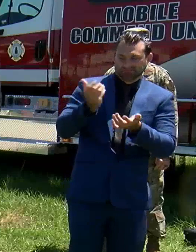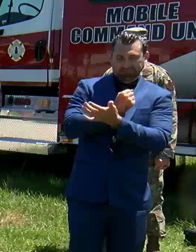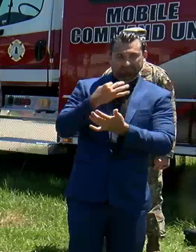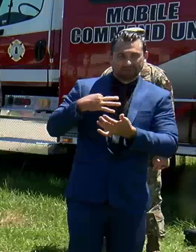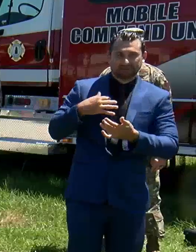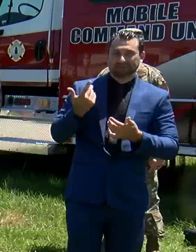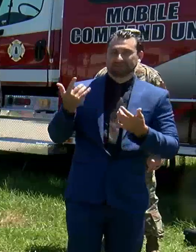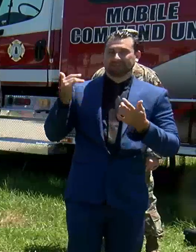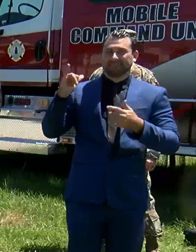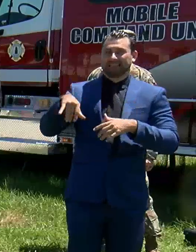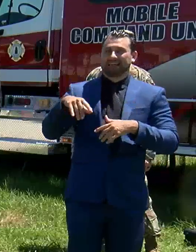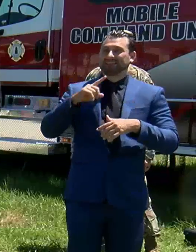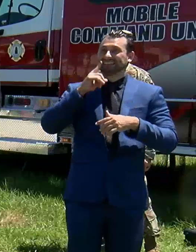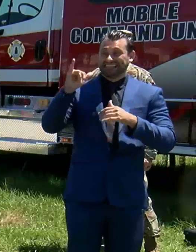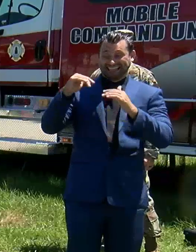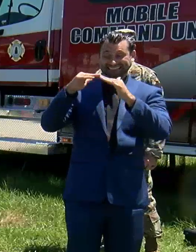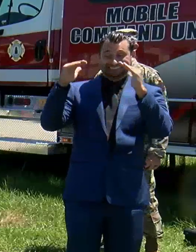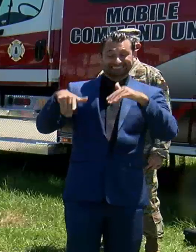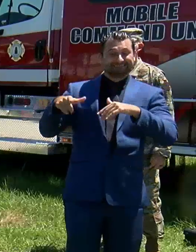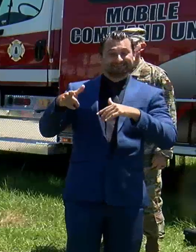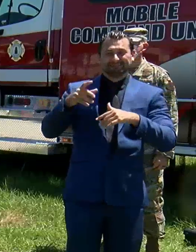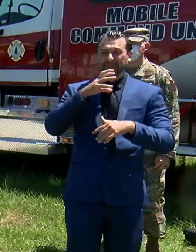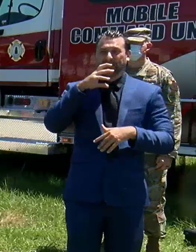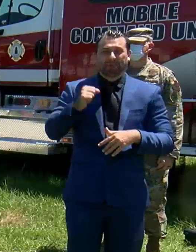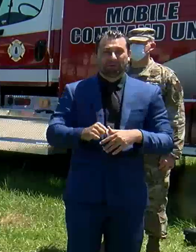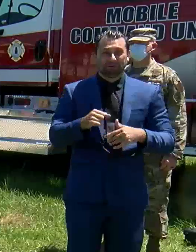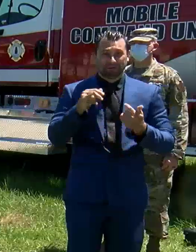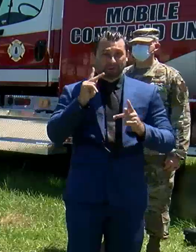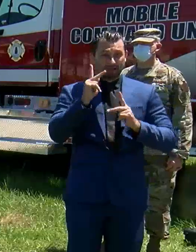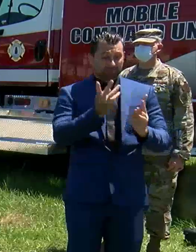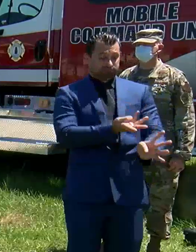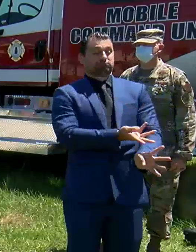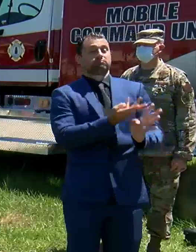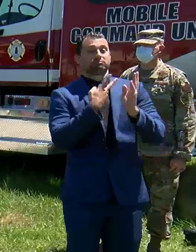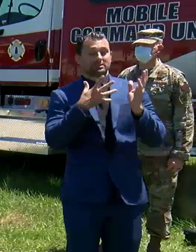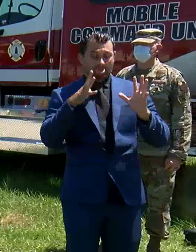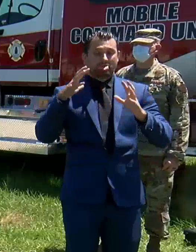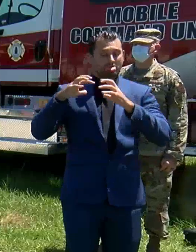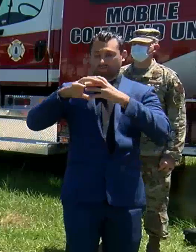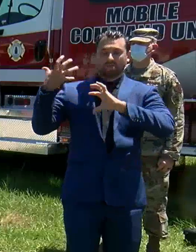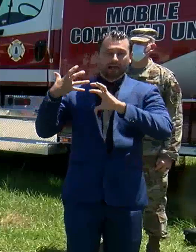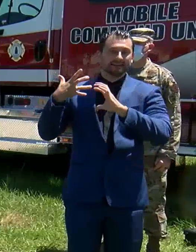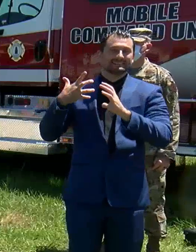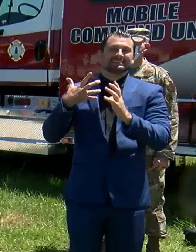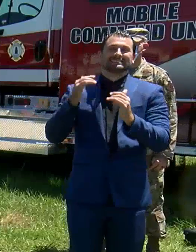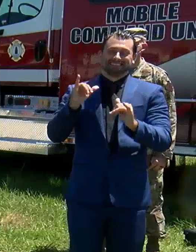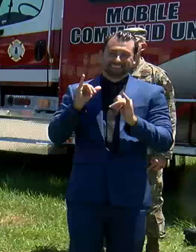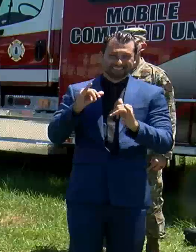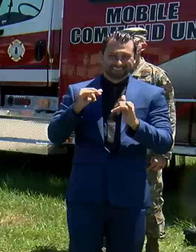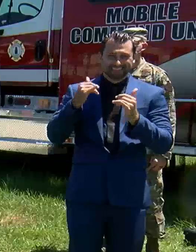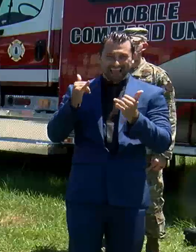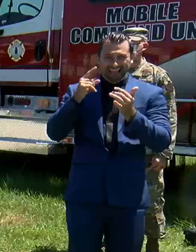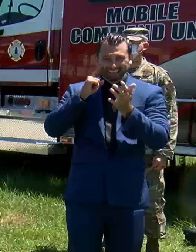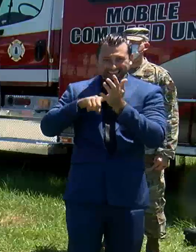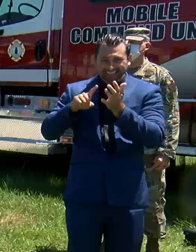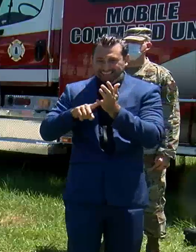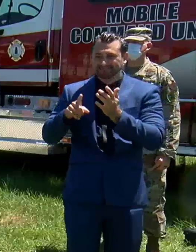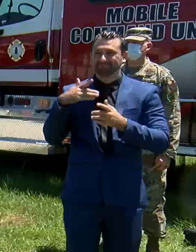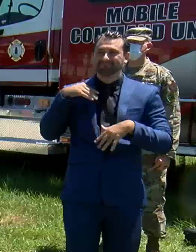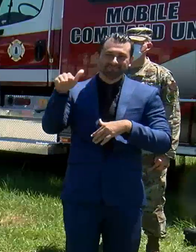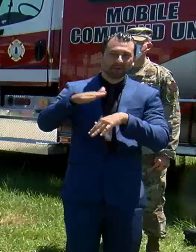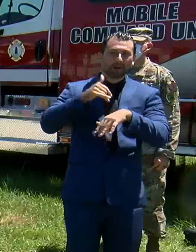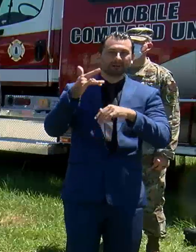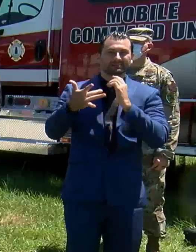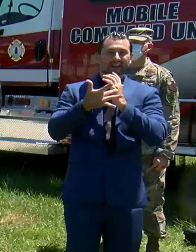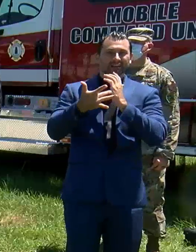way, we're doing an IG investigation into this thing. Was contracted in 2011. It's multiple amendments to